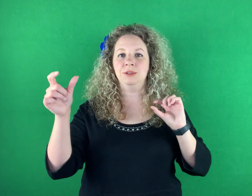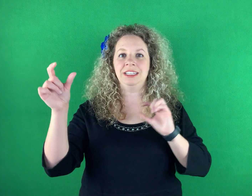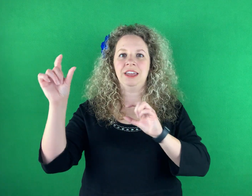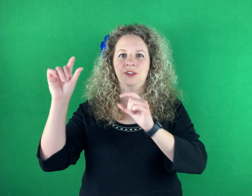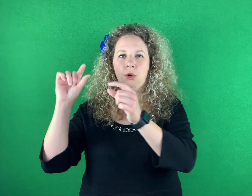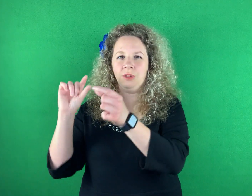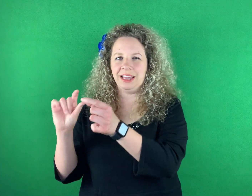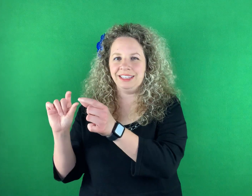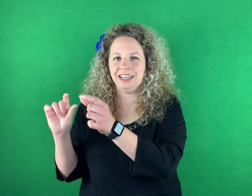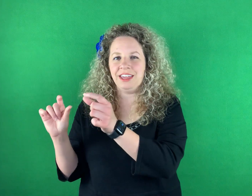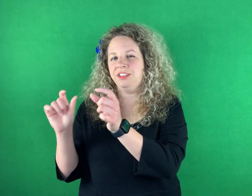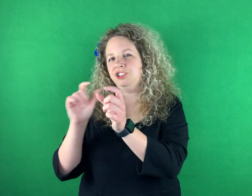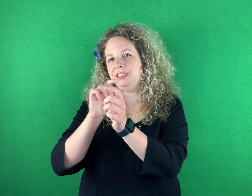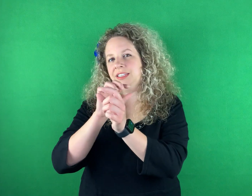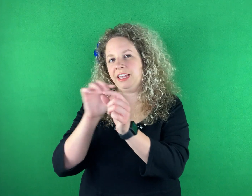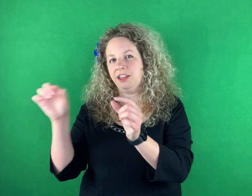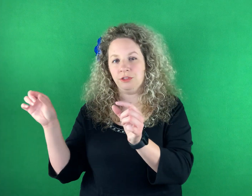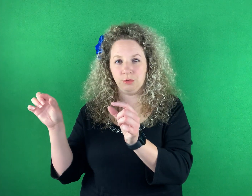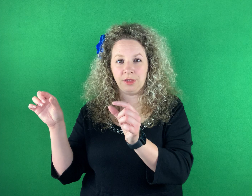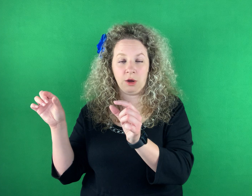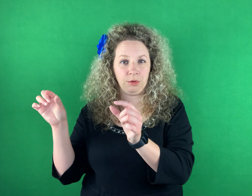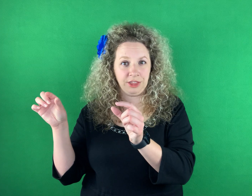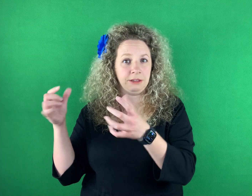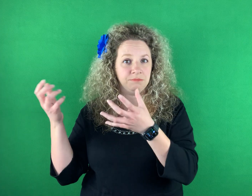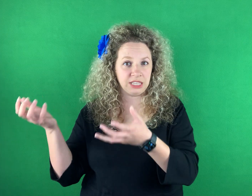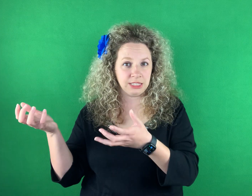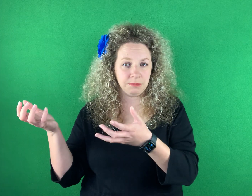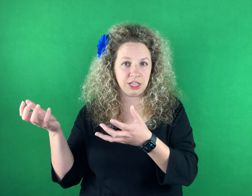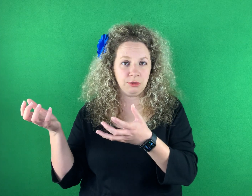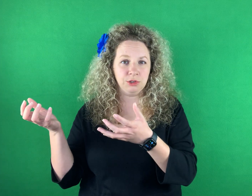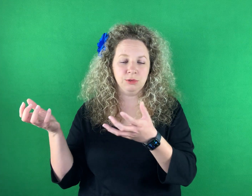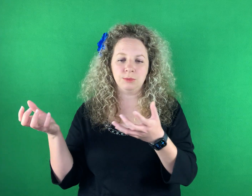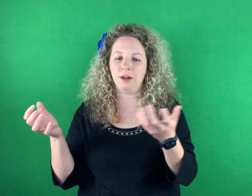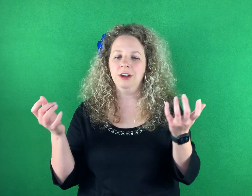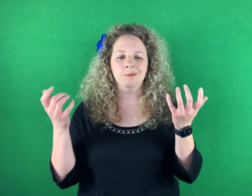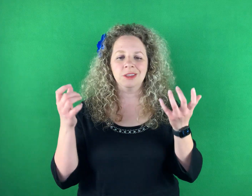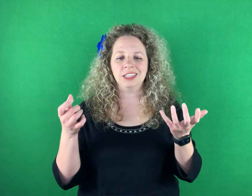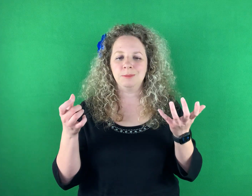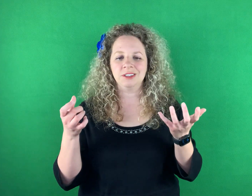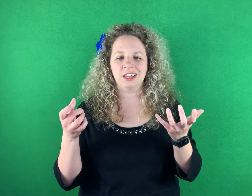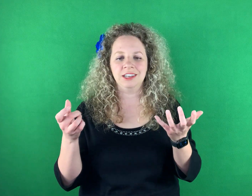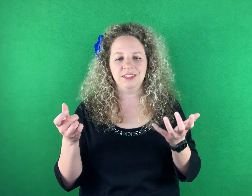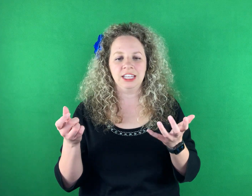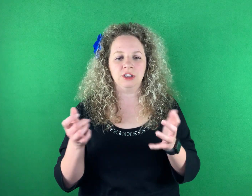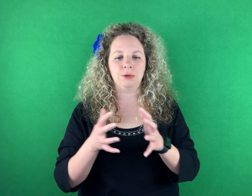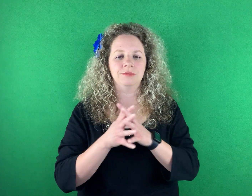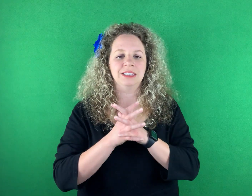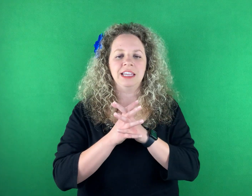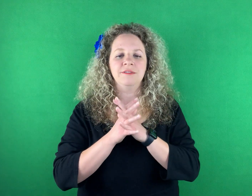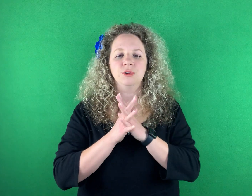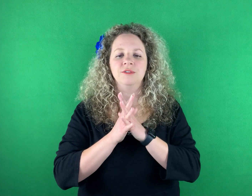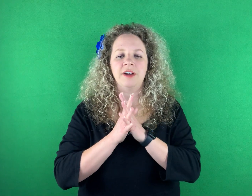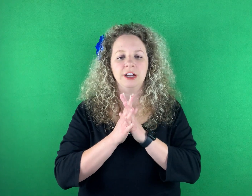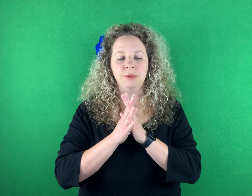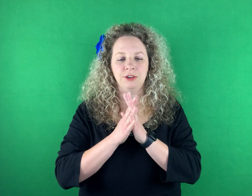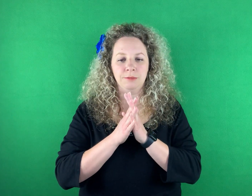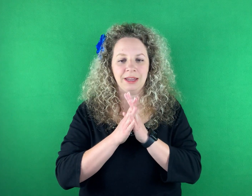to get the whole idea and then just sign it through that whole thing. That's something you can do as well, but this part's kind of standalone. Save through the fire with your mighty